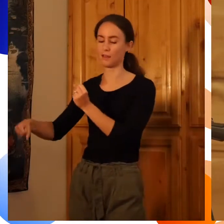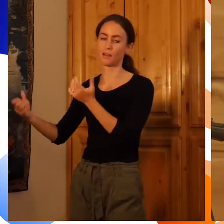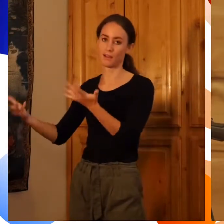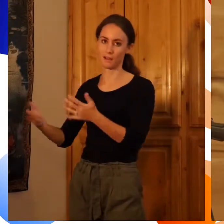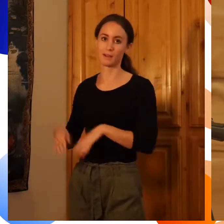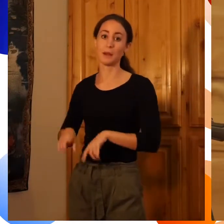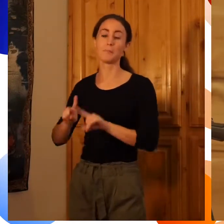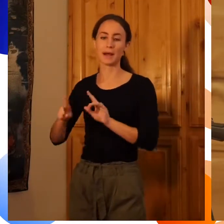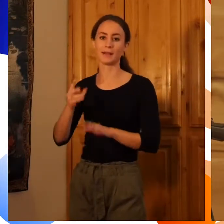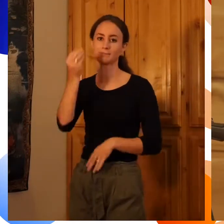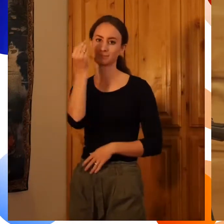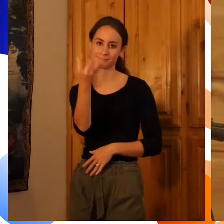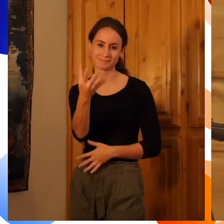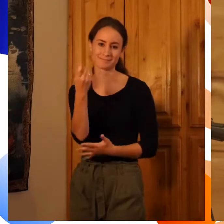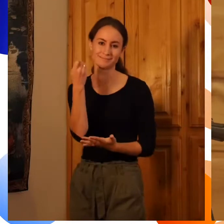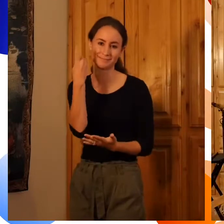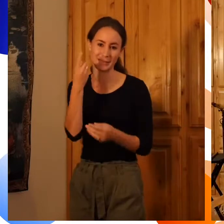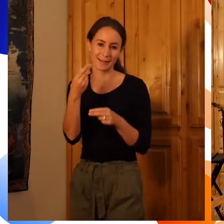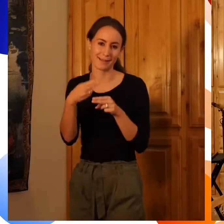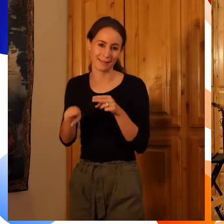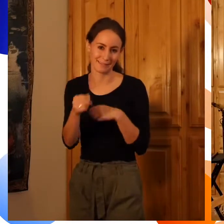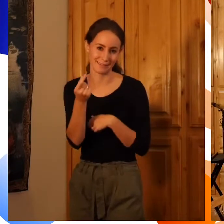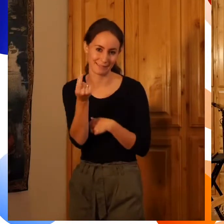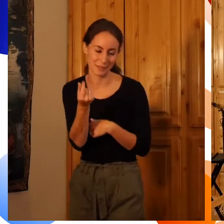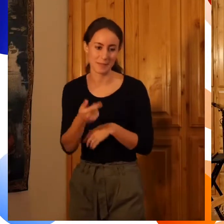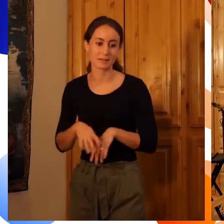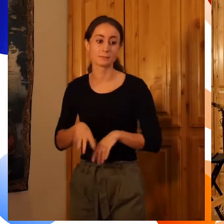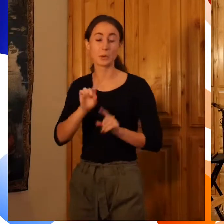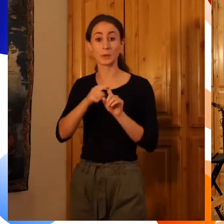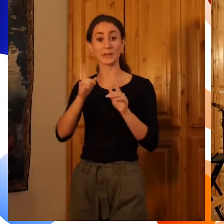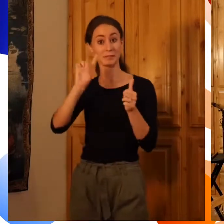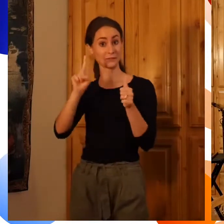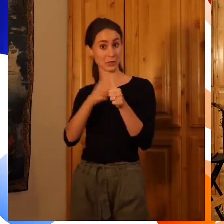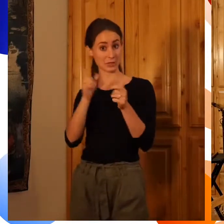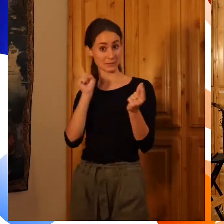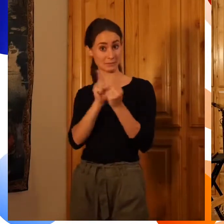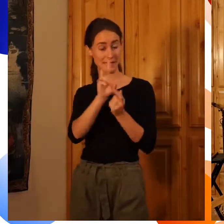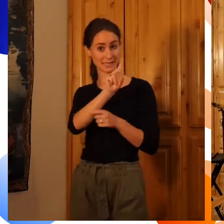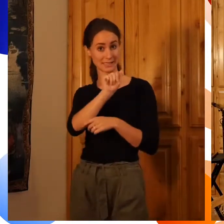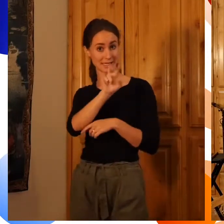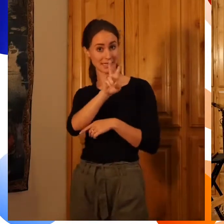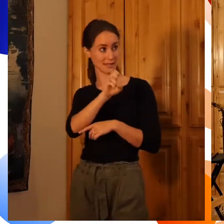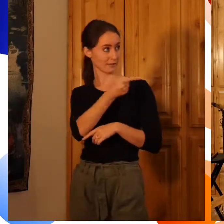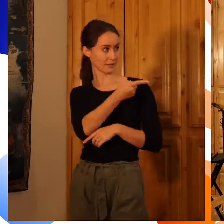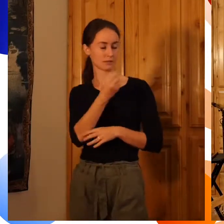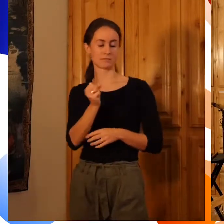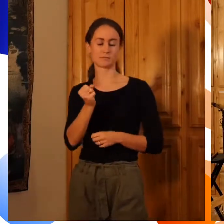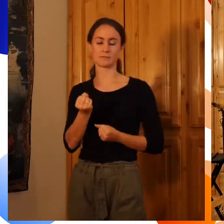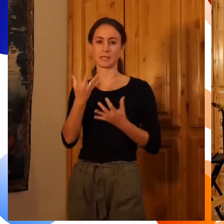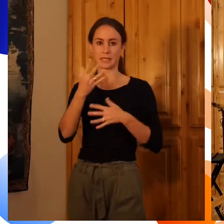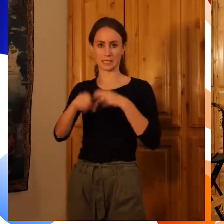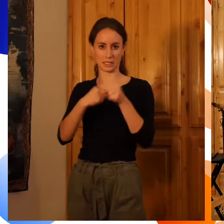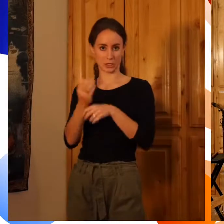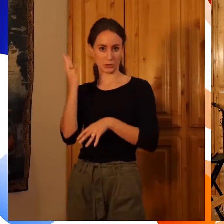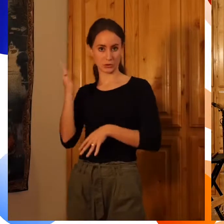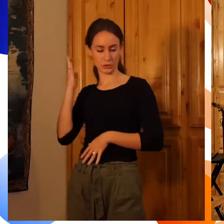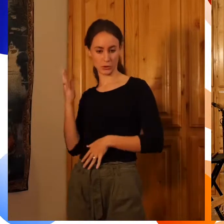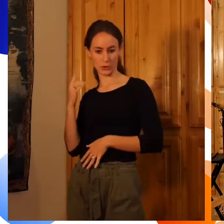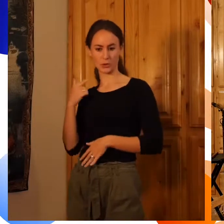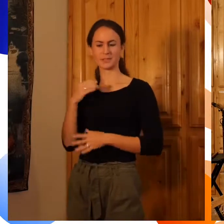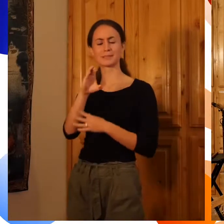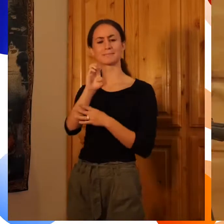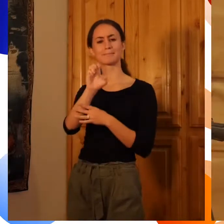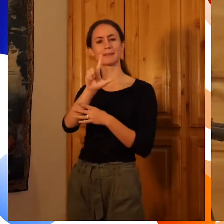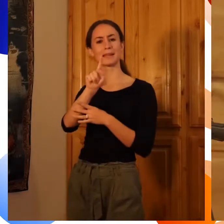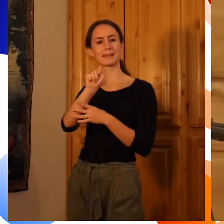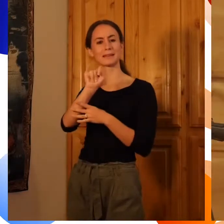I first met Dave, like years ago, at the kind of Celtic dances I would go to, the other members